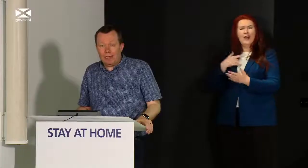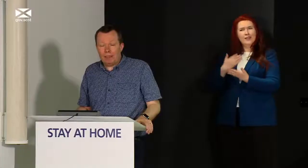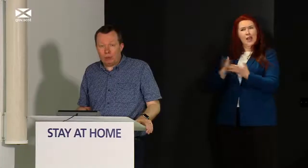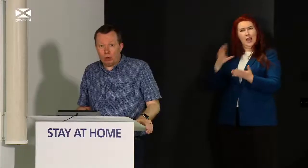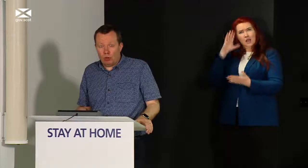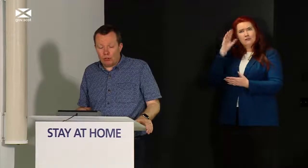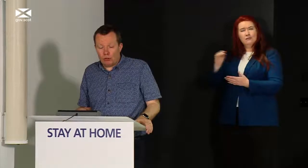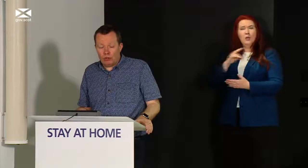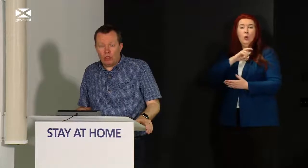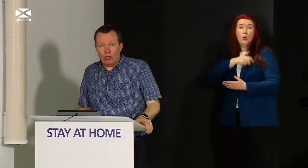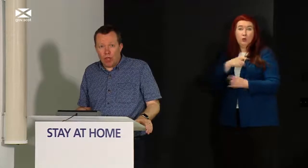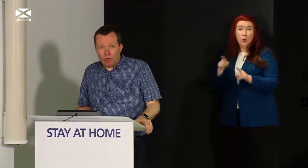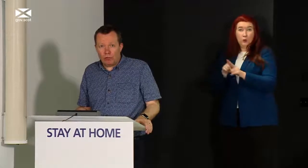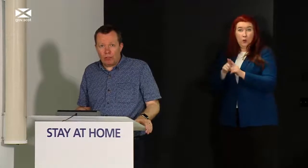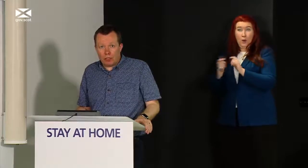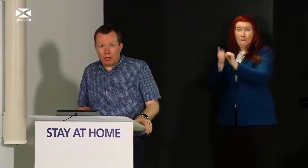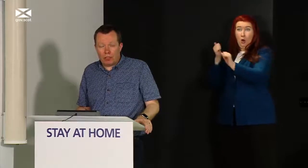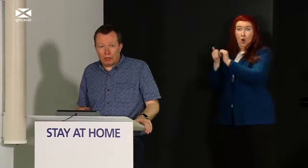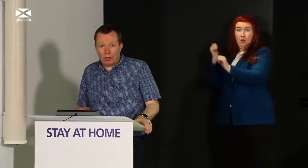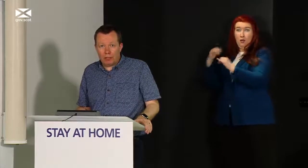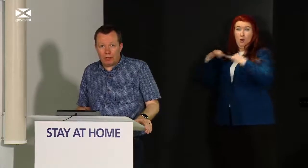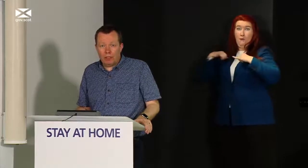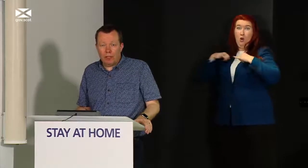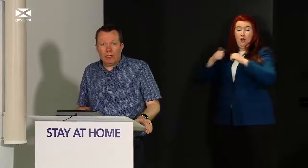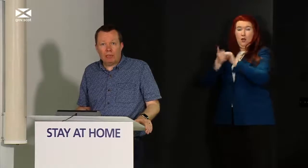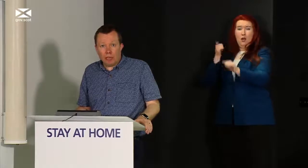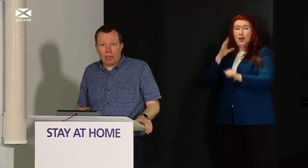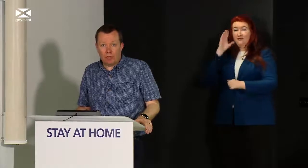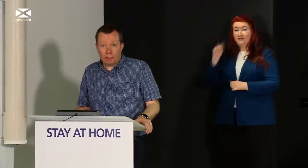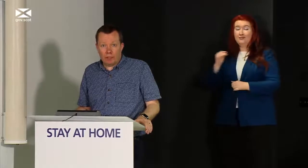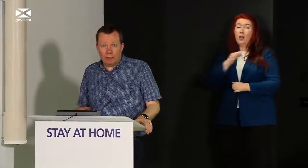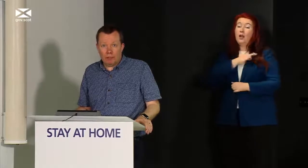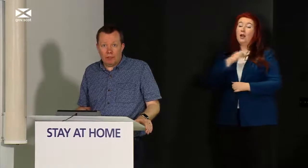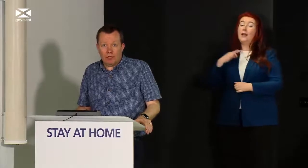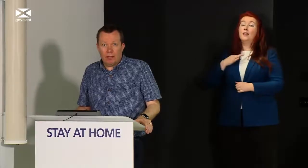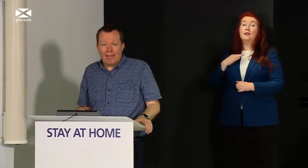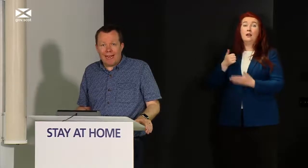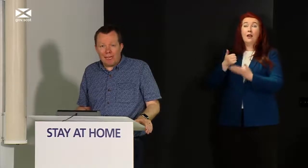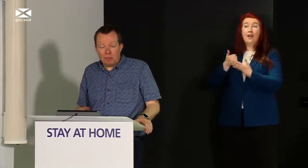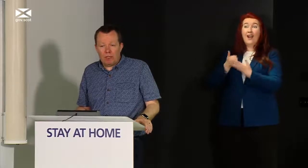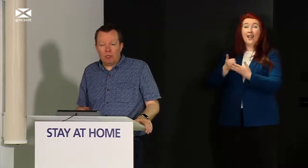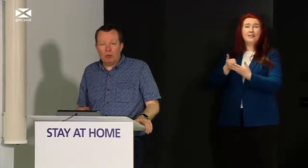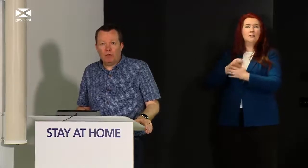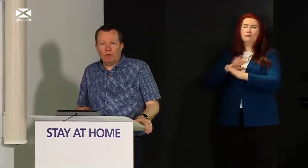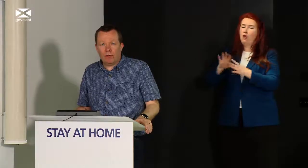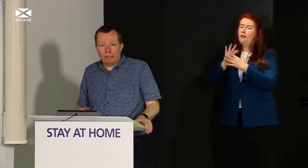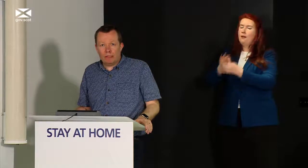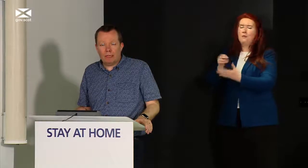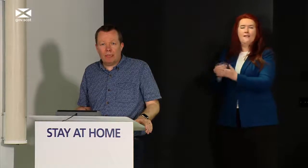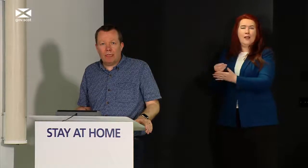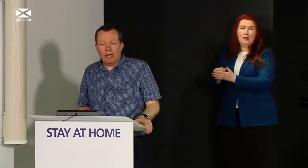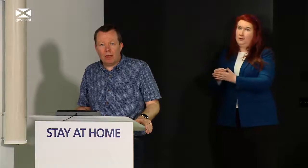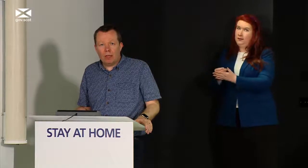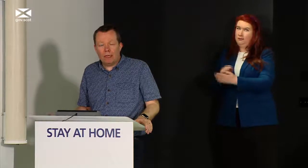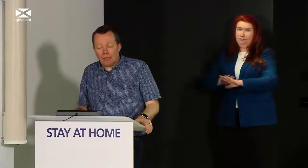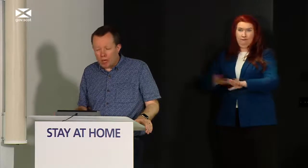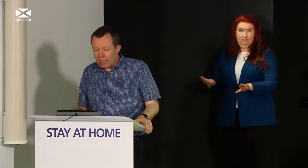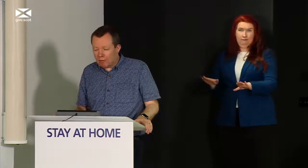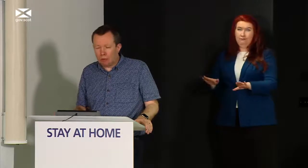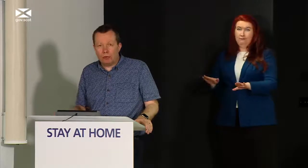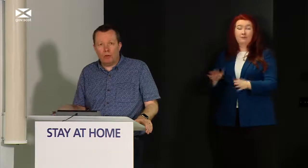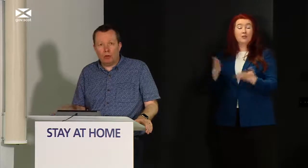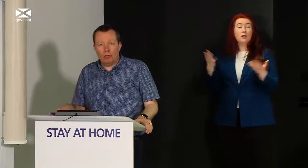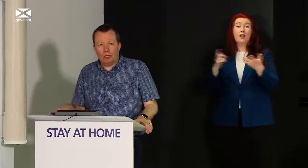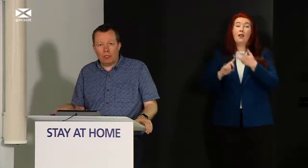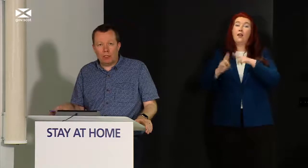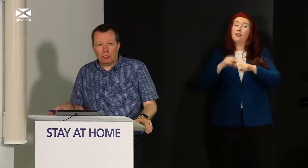and employers that none of the clinical advice is financial advice anybody who finds it they're